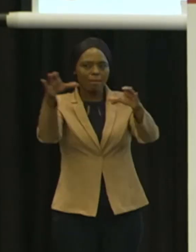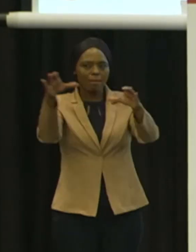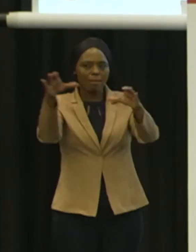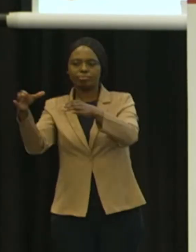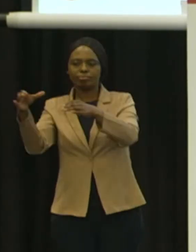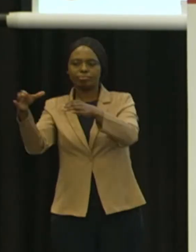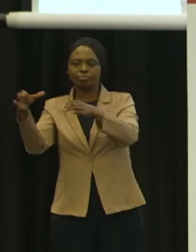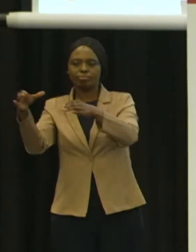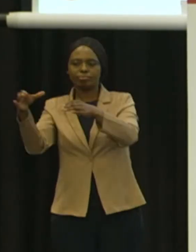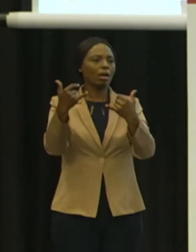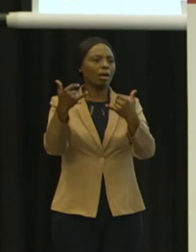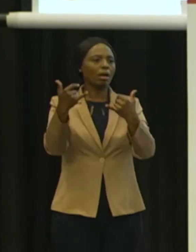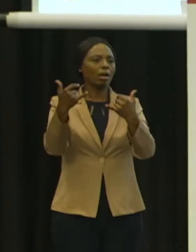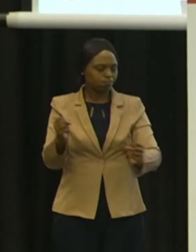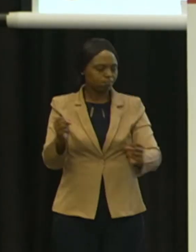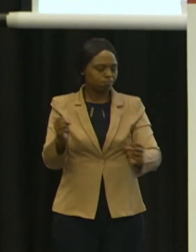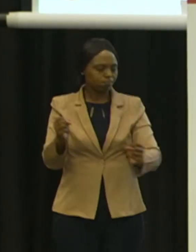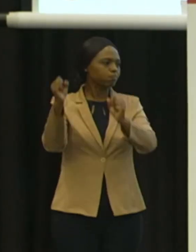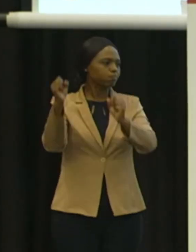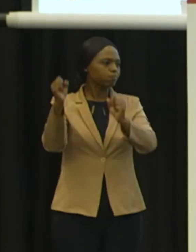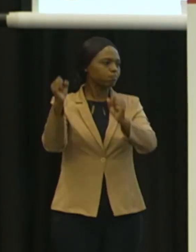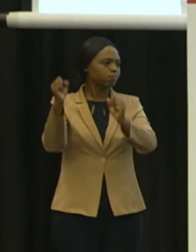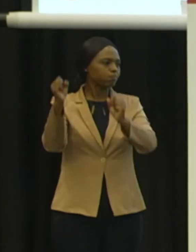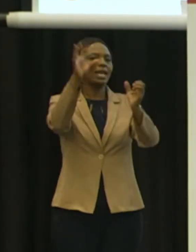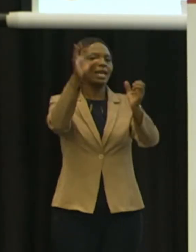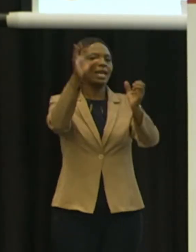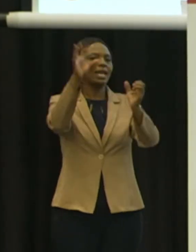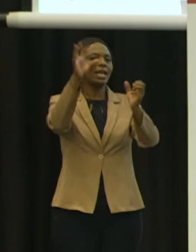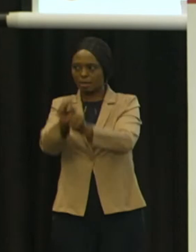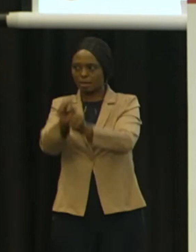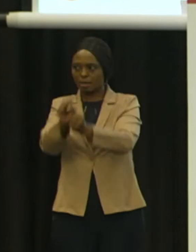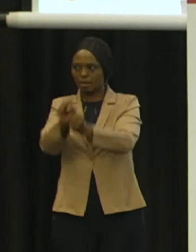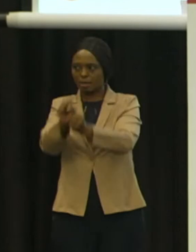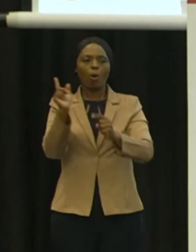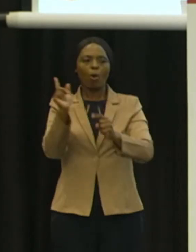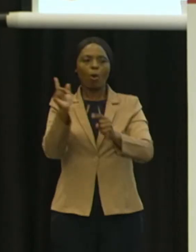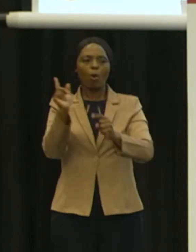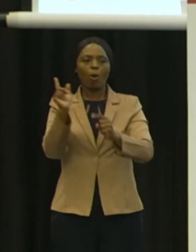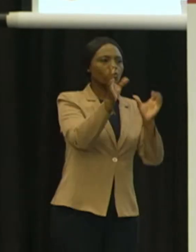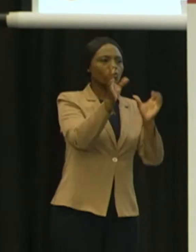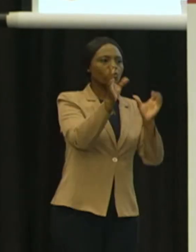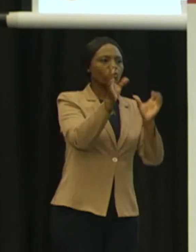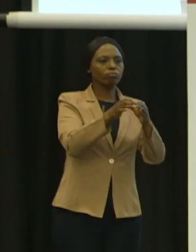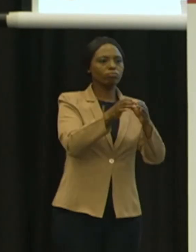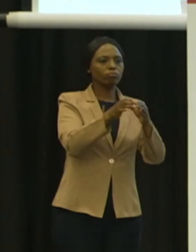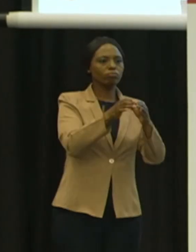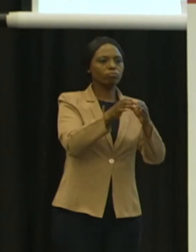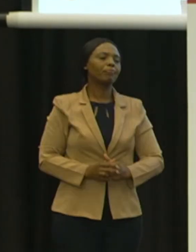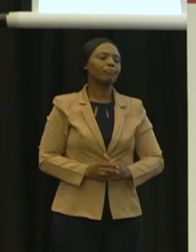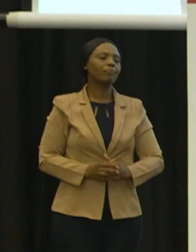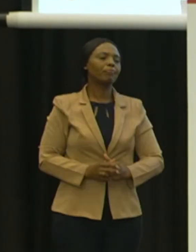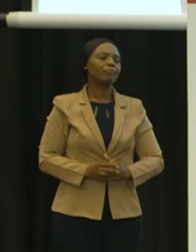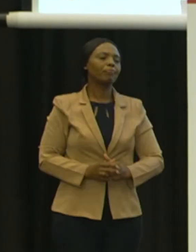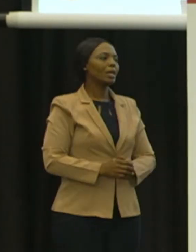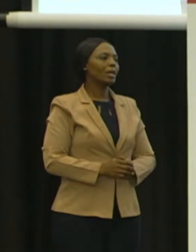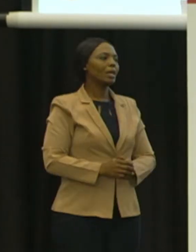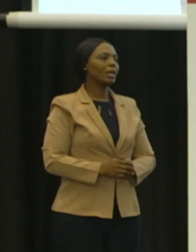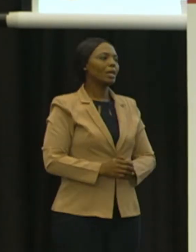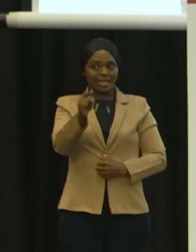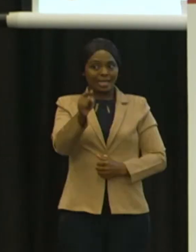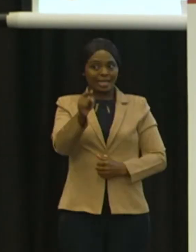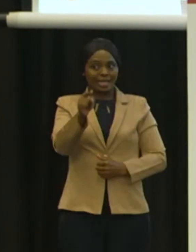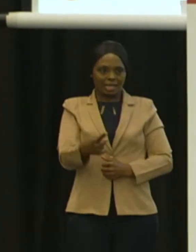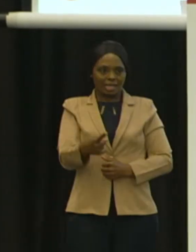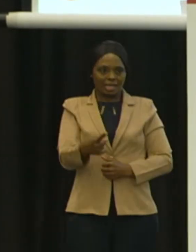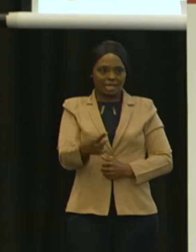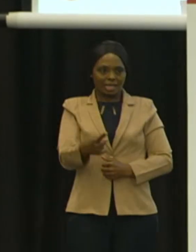of which you've just received the summary from the moderators. So that being said, I think it keeps